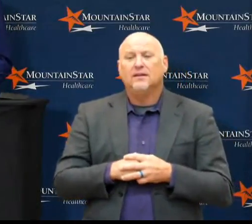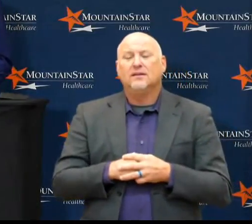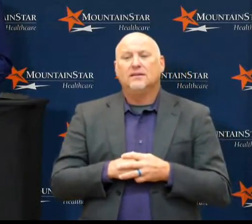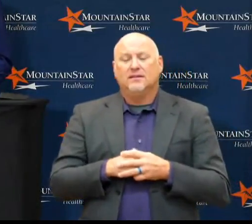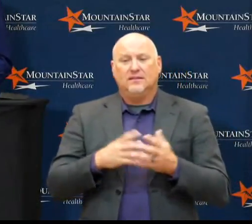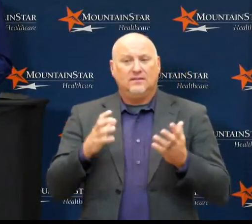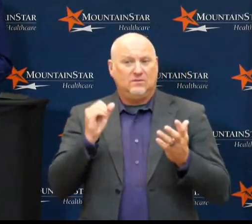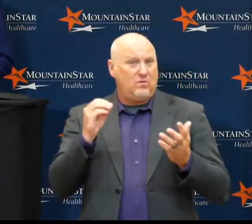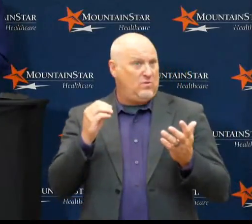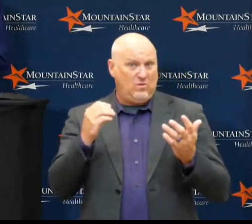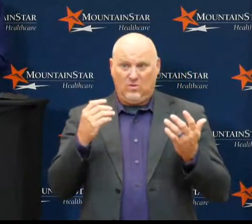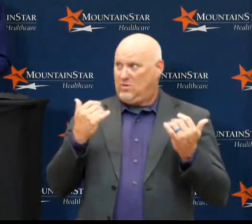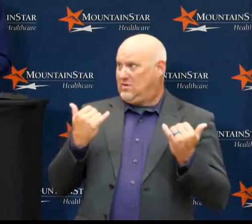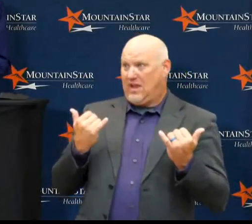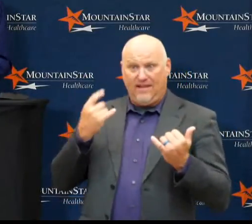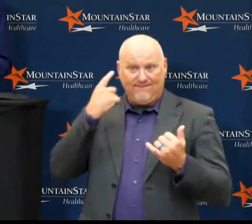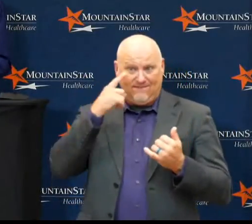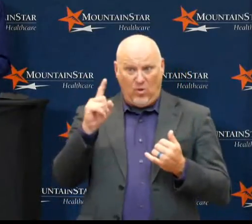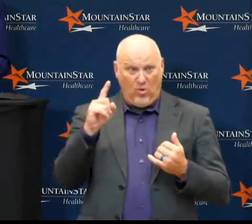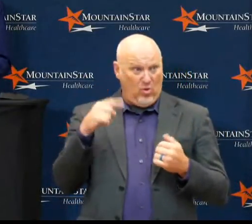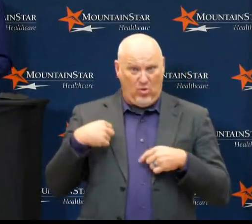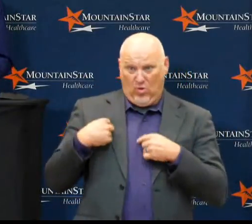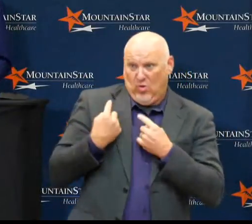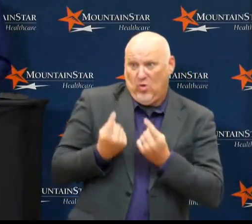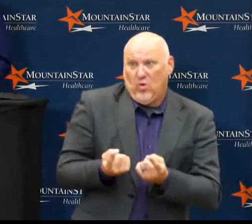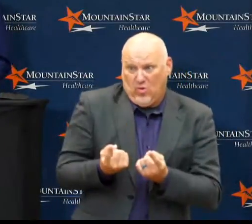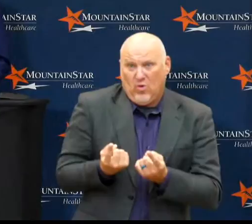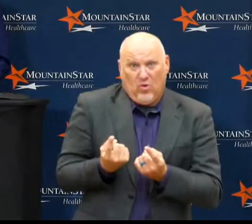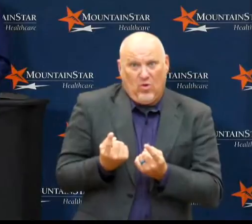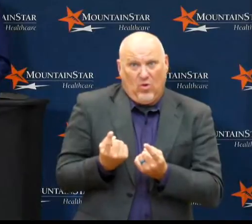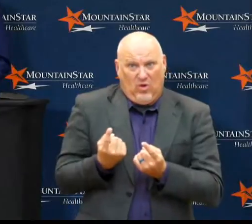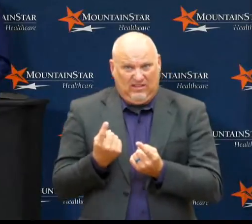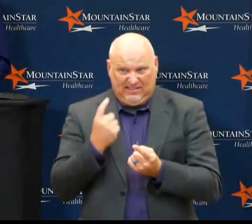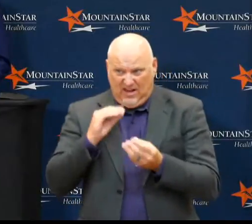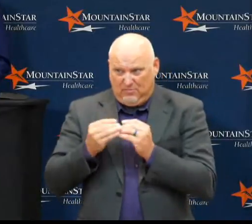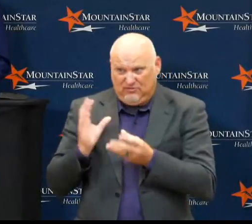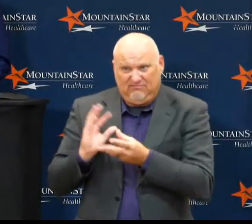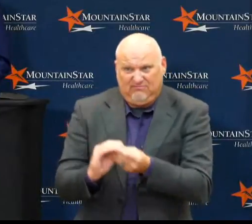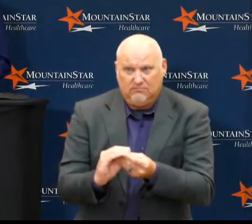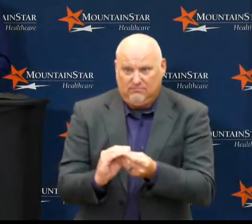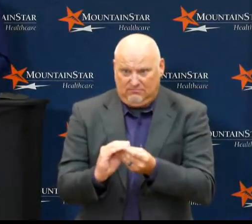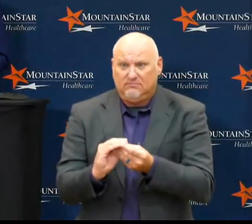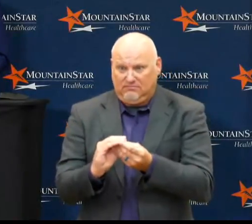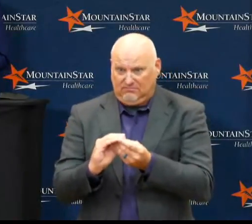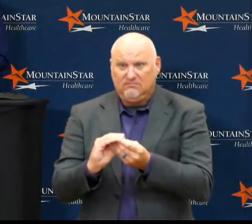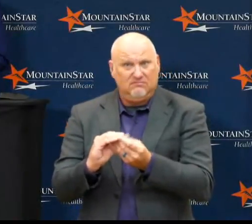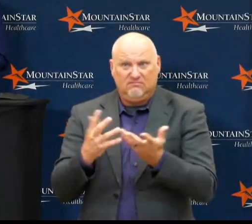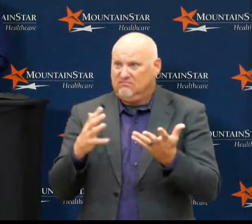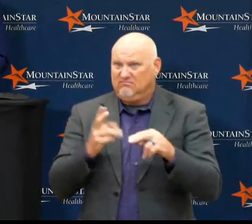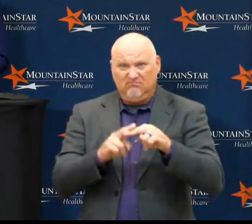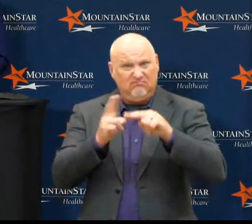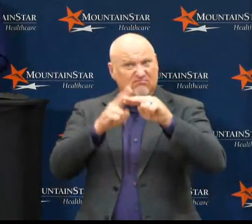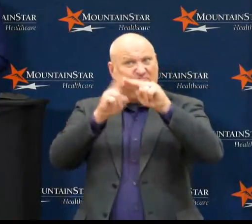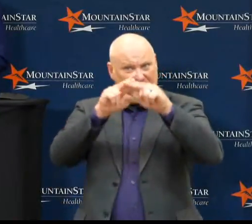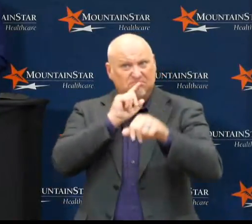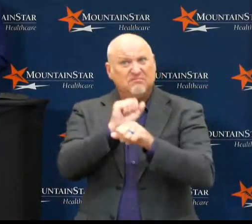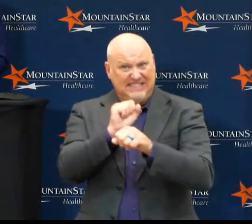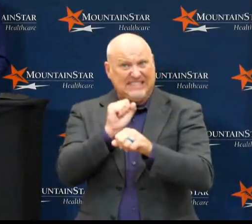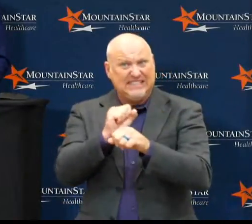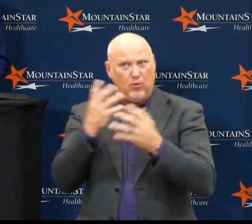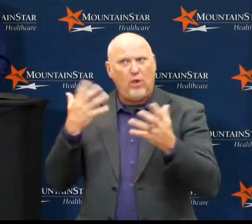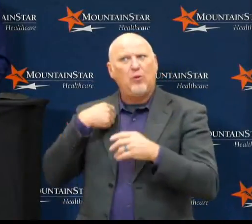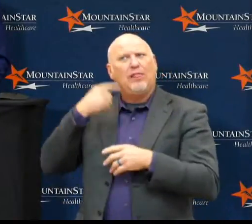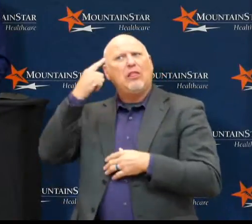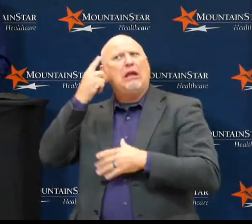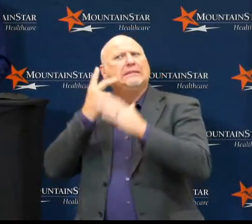1,112. This compares to 348 just a month ago. We're continuing to see not only an uptick in